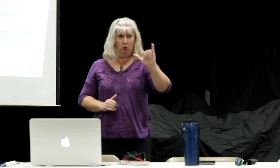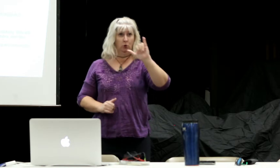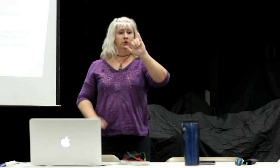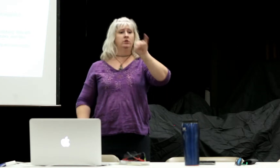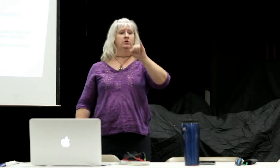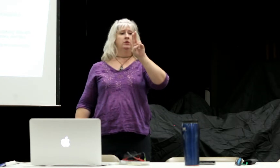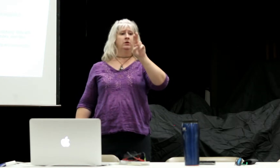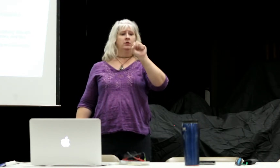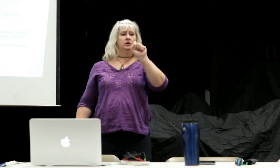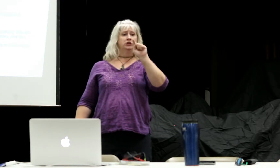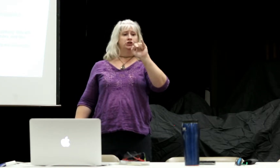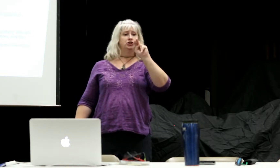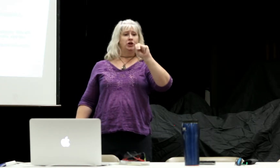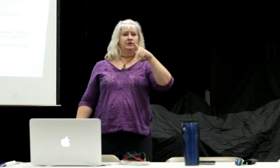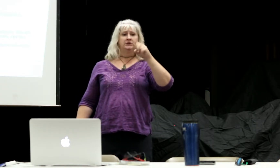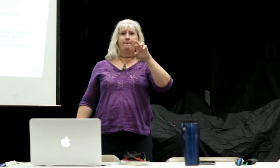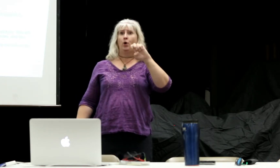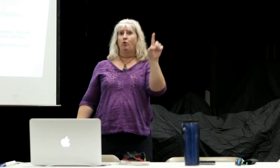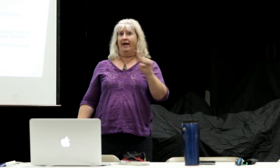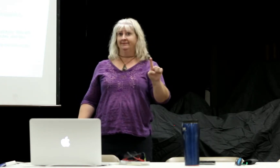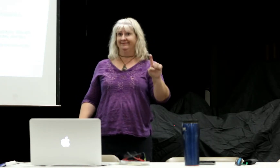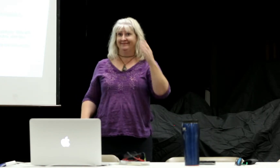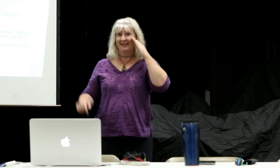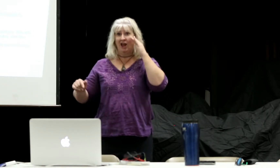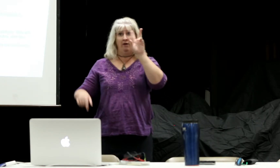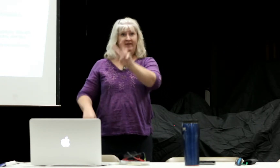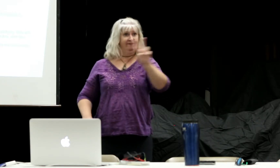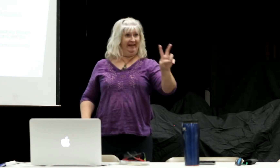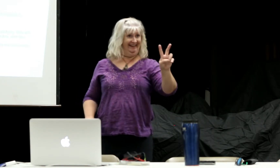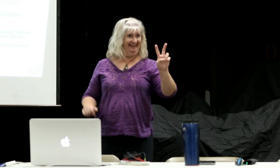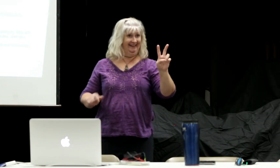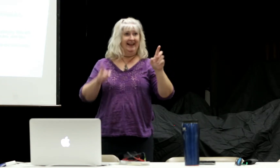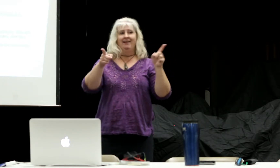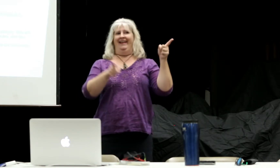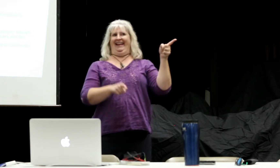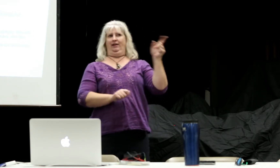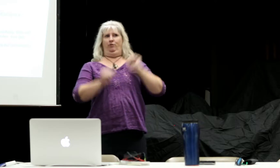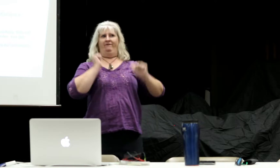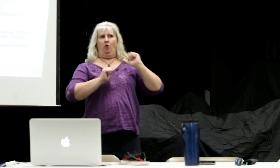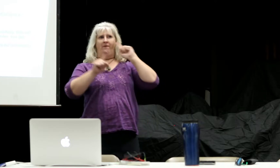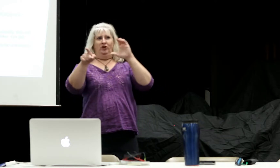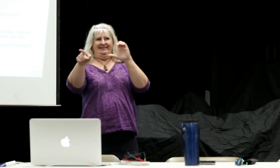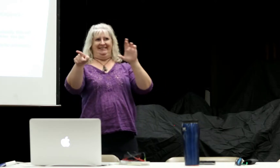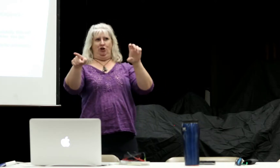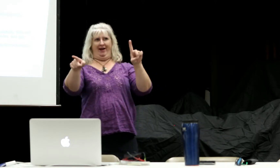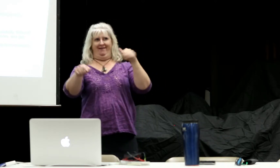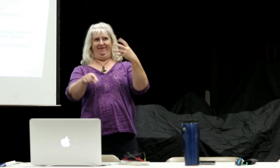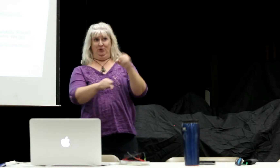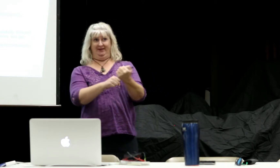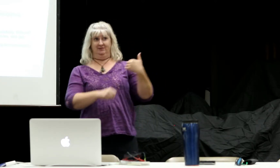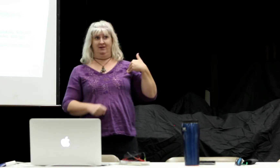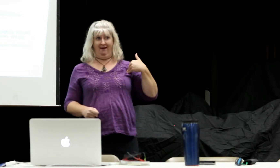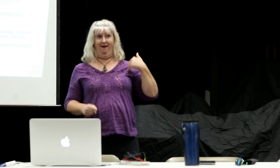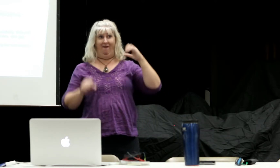that as well. We also will have Justin Perez. He is a perfecter, is great